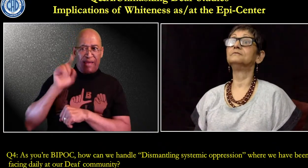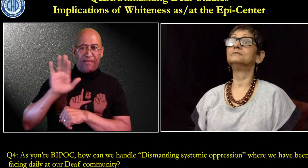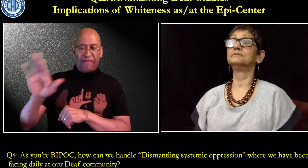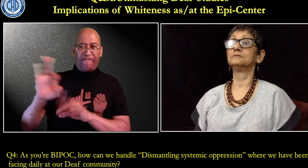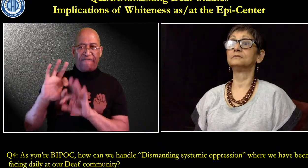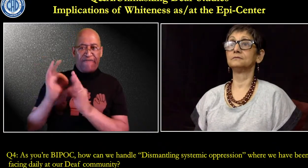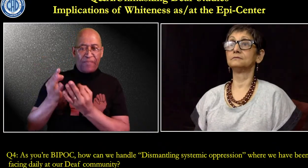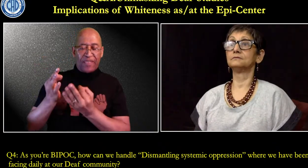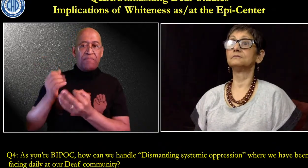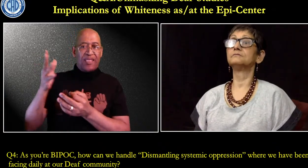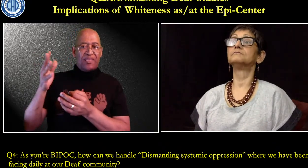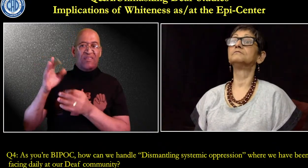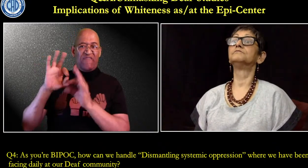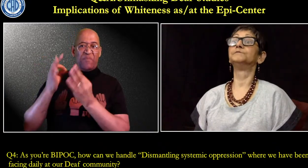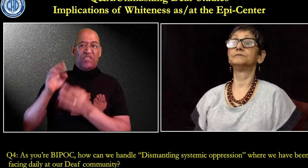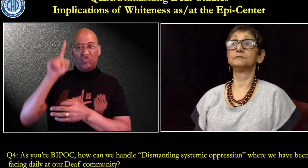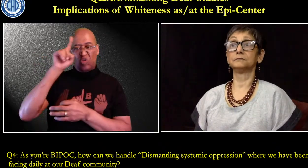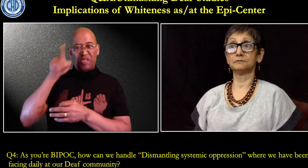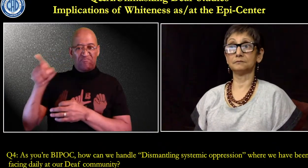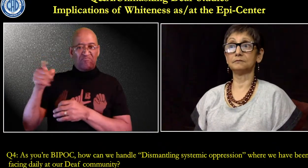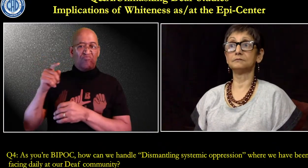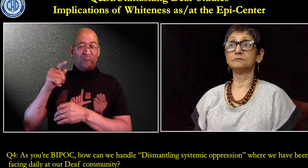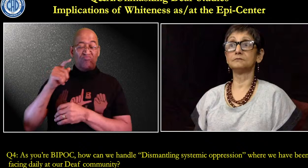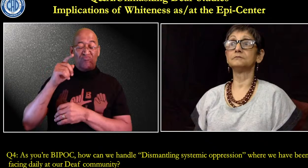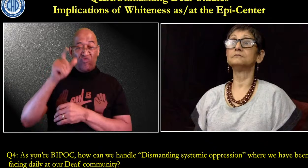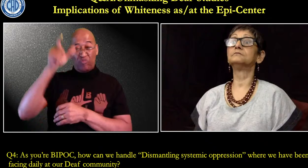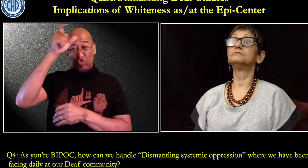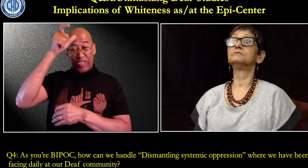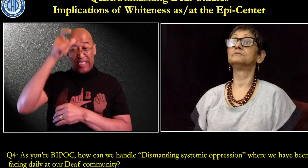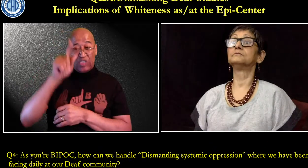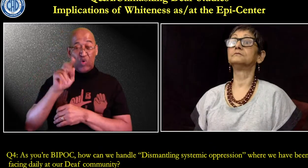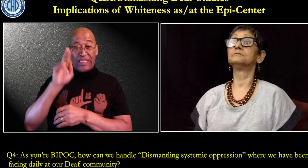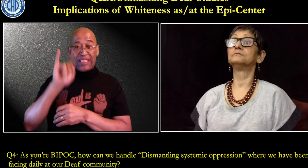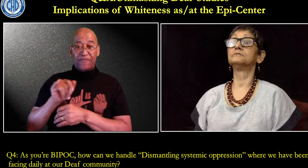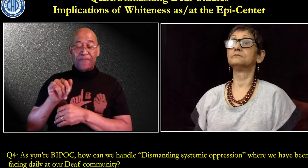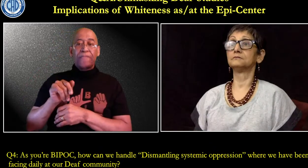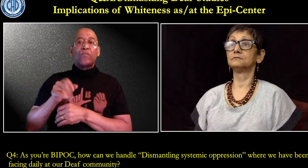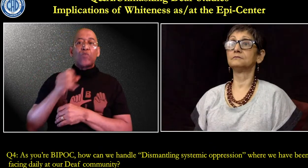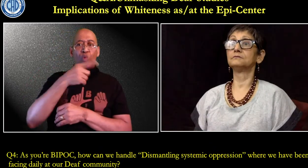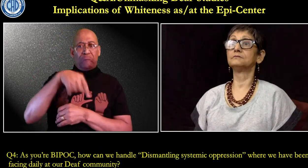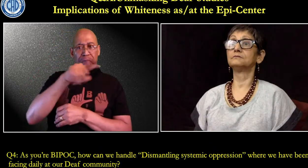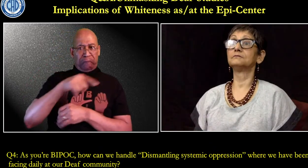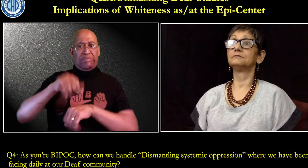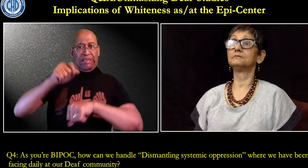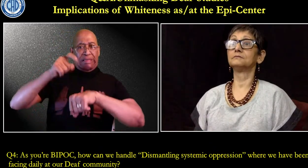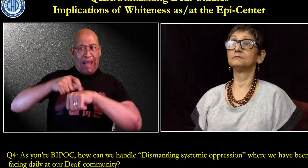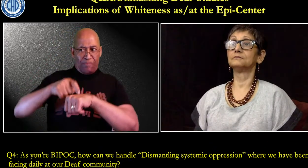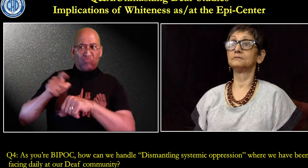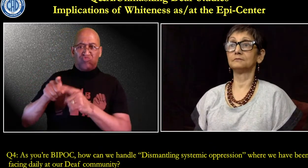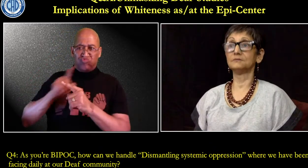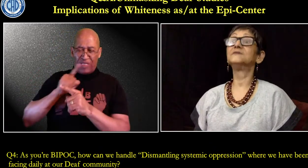and even with their cultures and families, understanding them